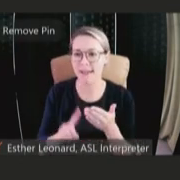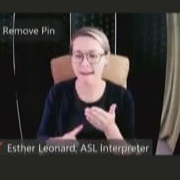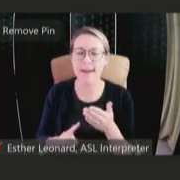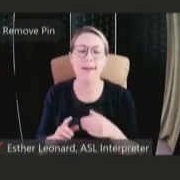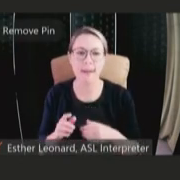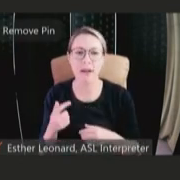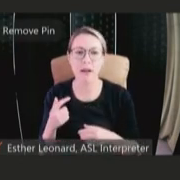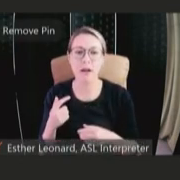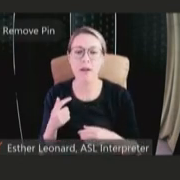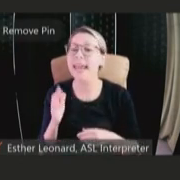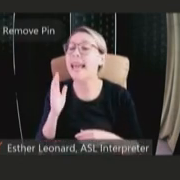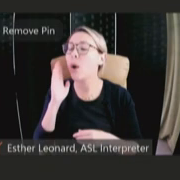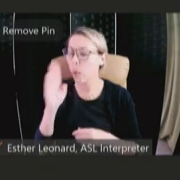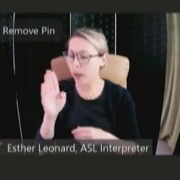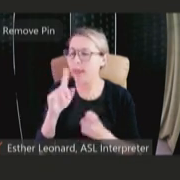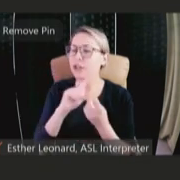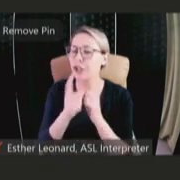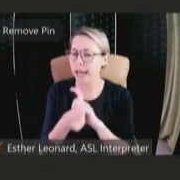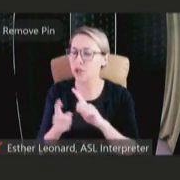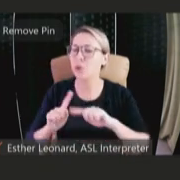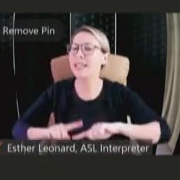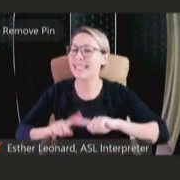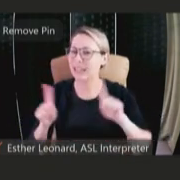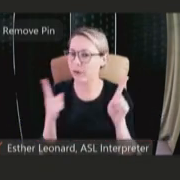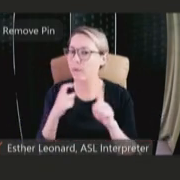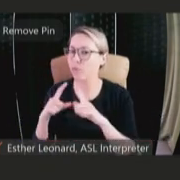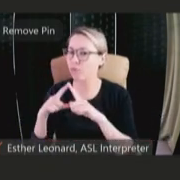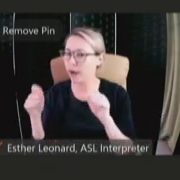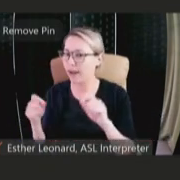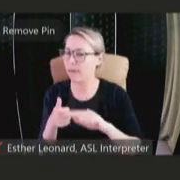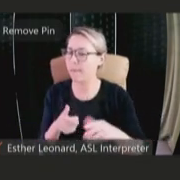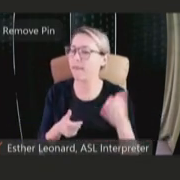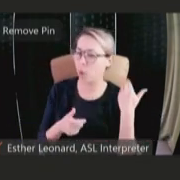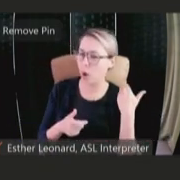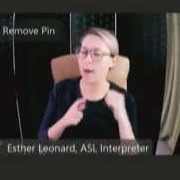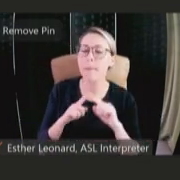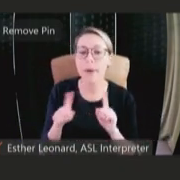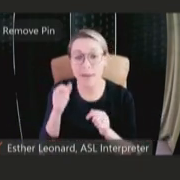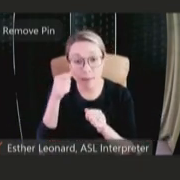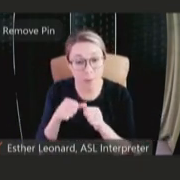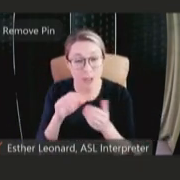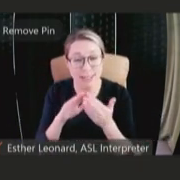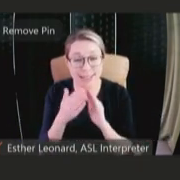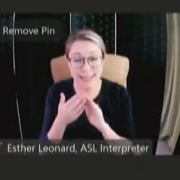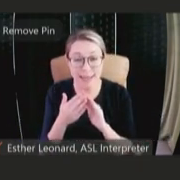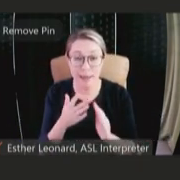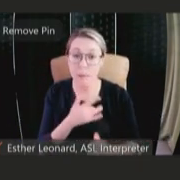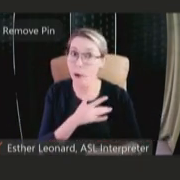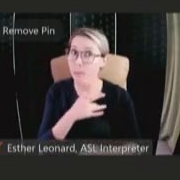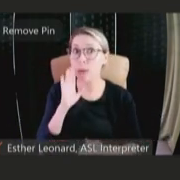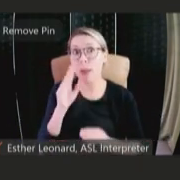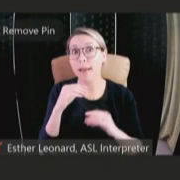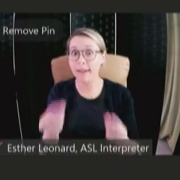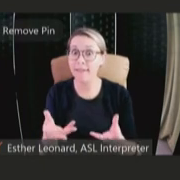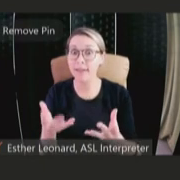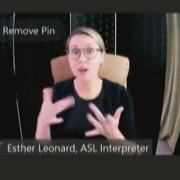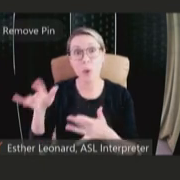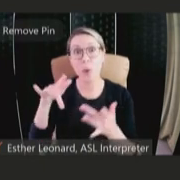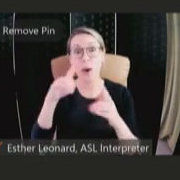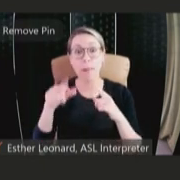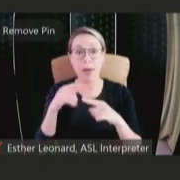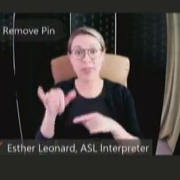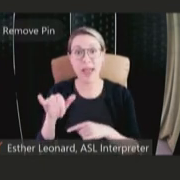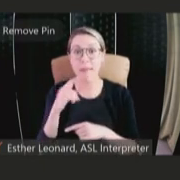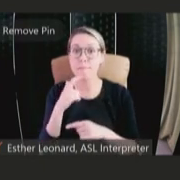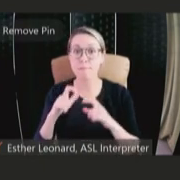brick from what existed before, the city did promise to give you all a tour of said brick around completion of the